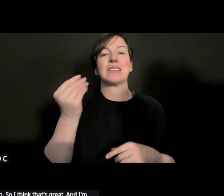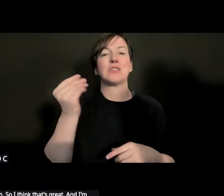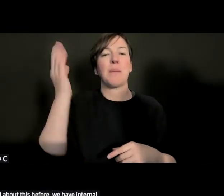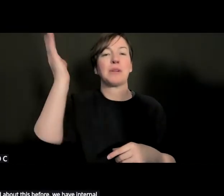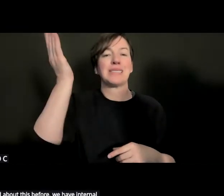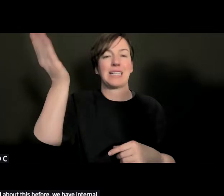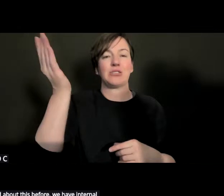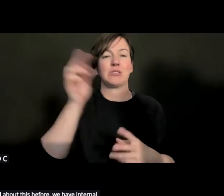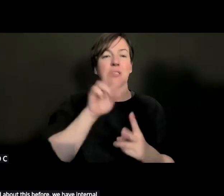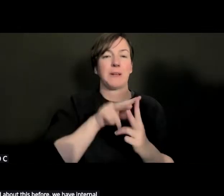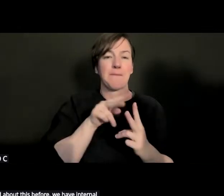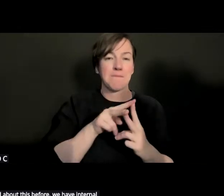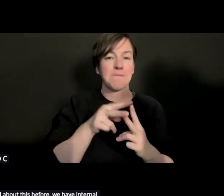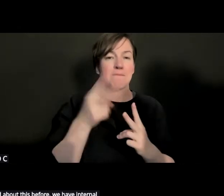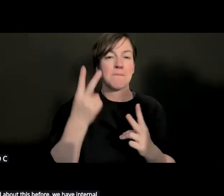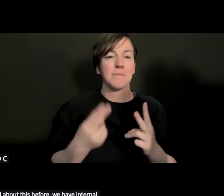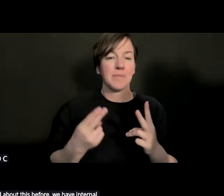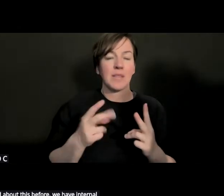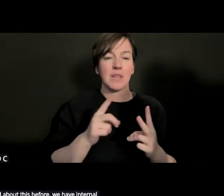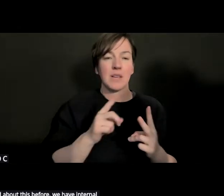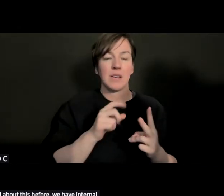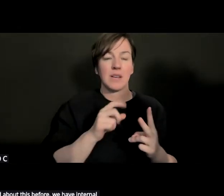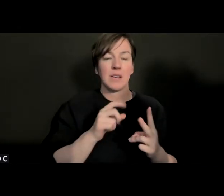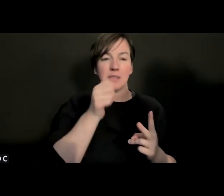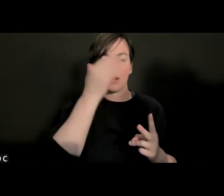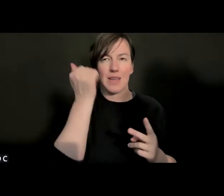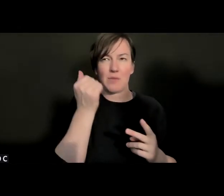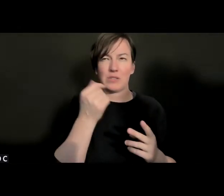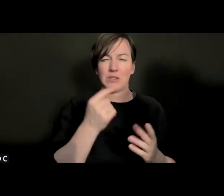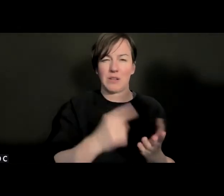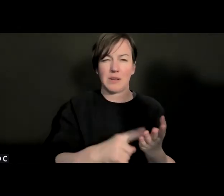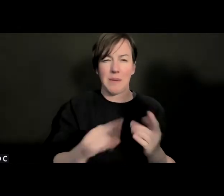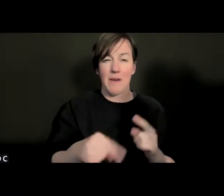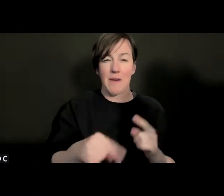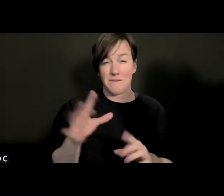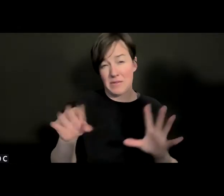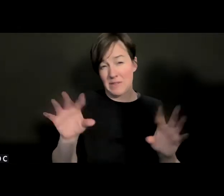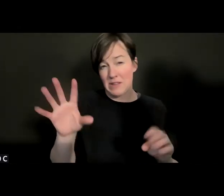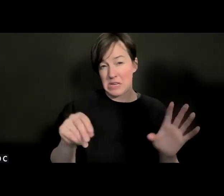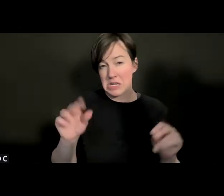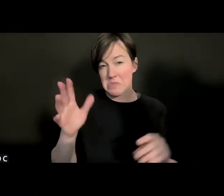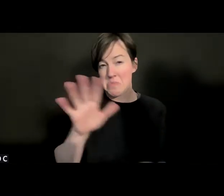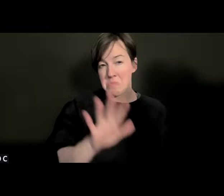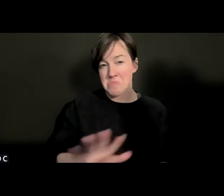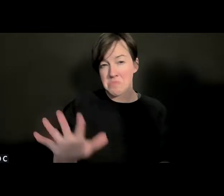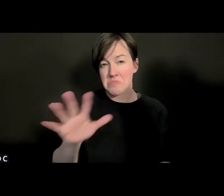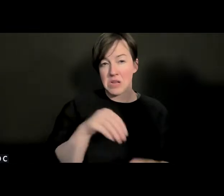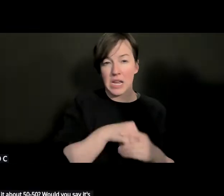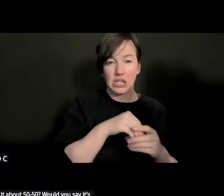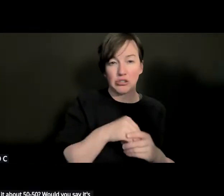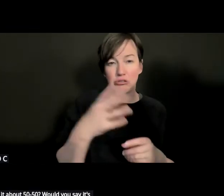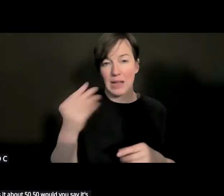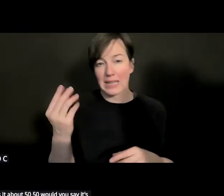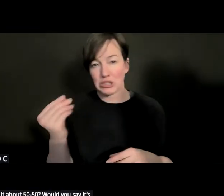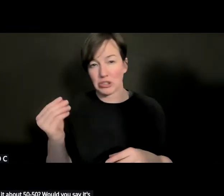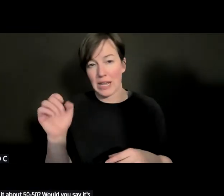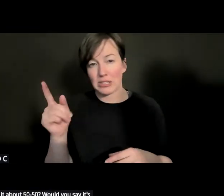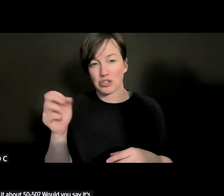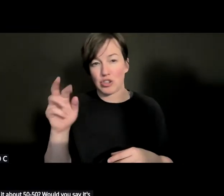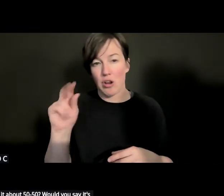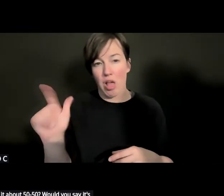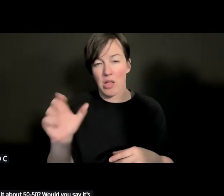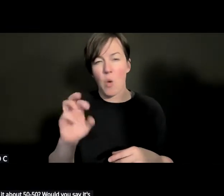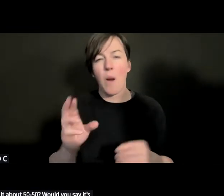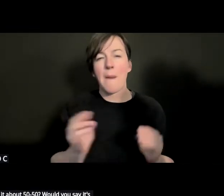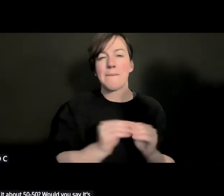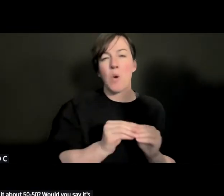So I didn't forget, we talked about this. Is it about 50-50? Would you say it's about 50% internal or in external, or more so on